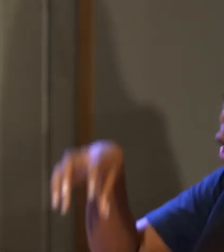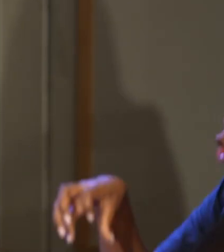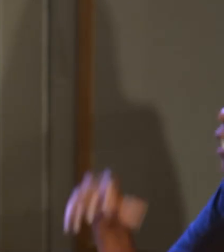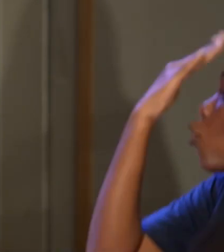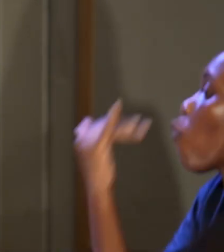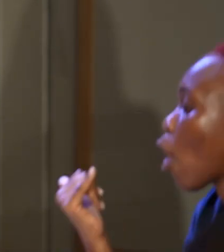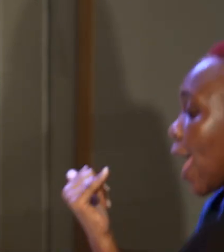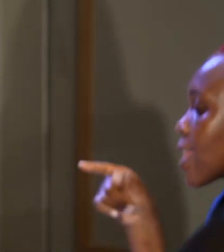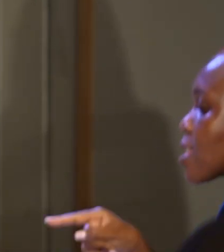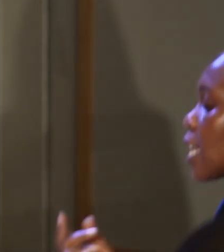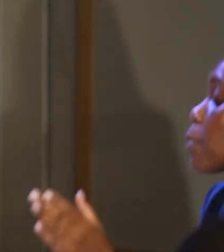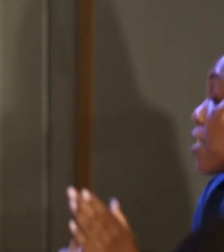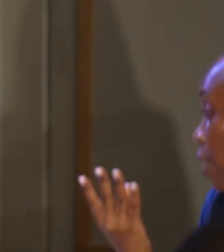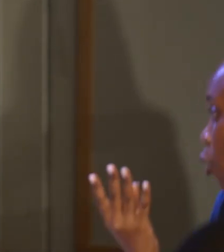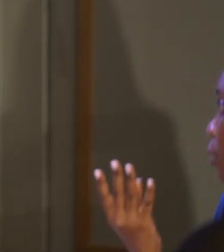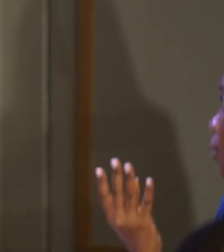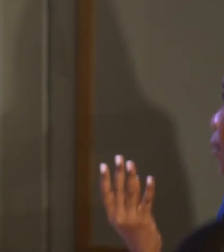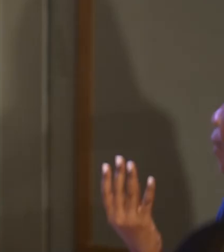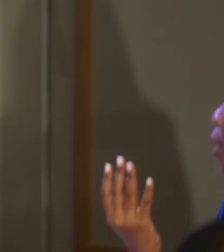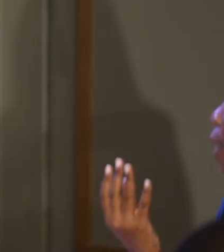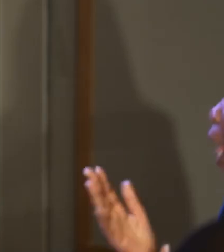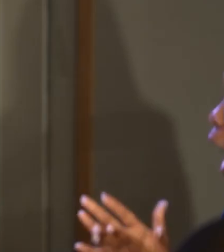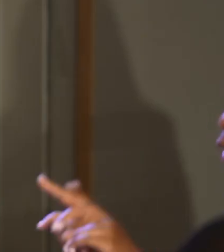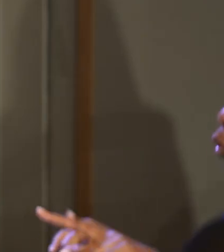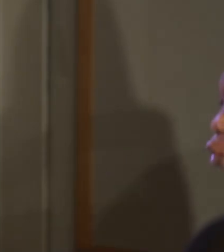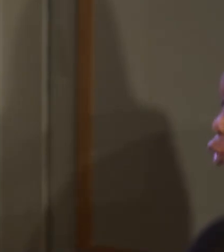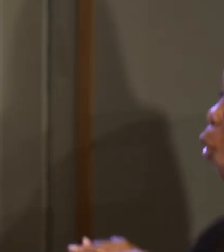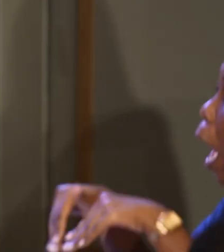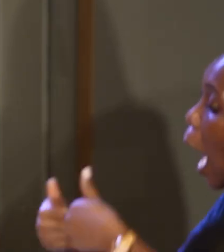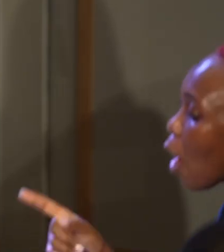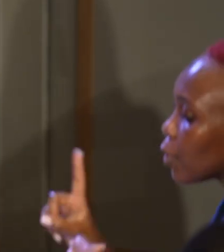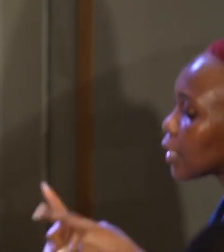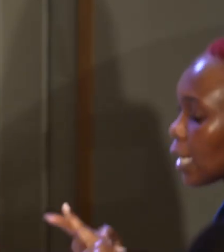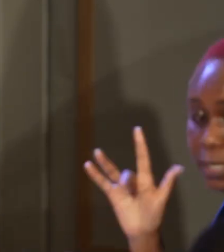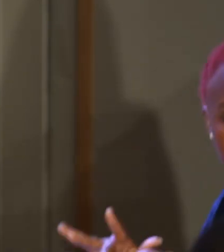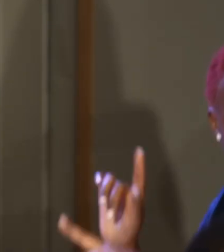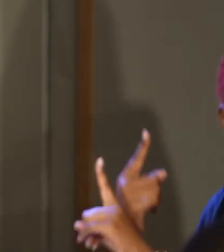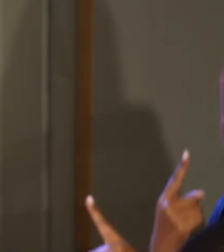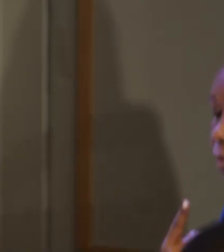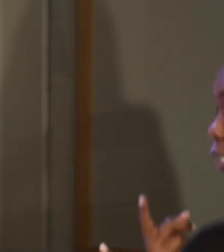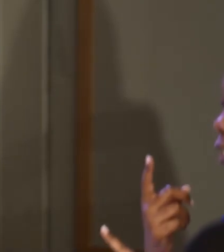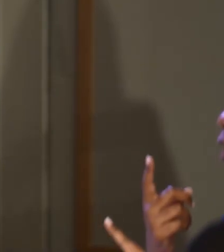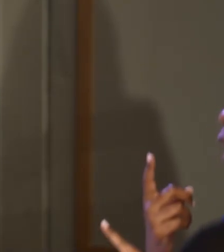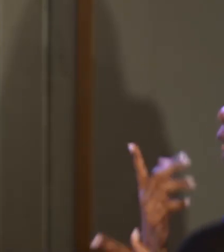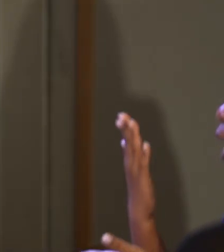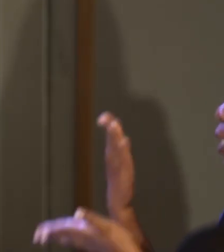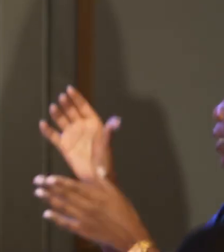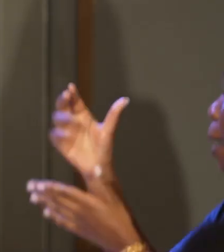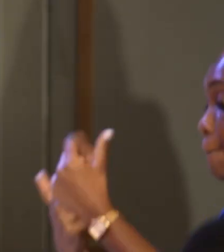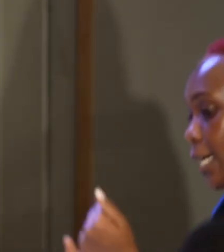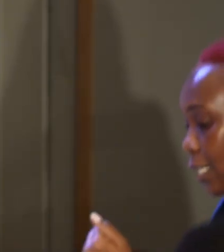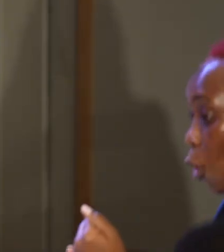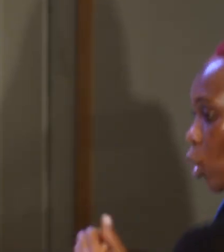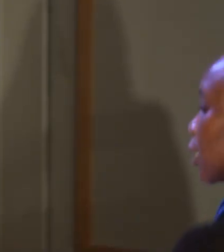this has been developed and how following the standards affect the different stakeholders.